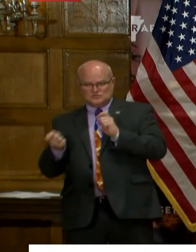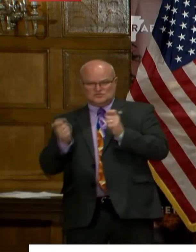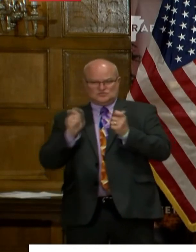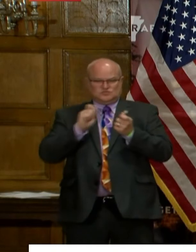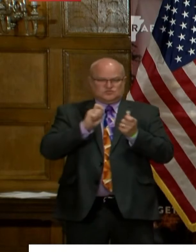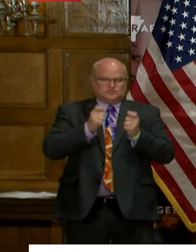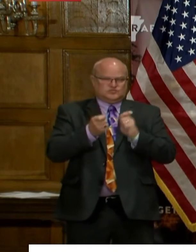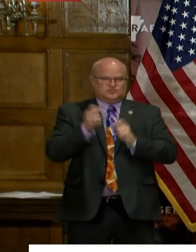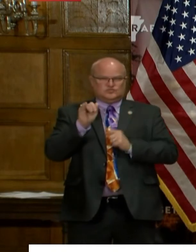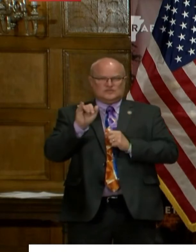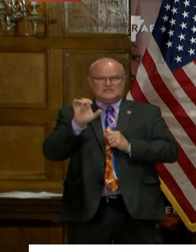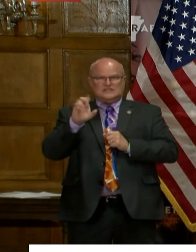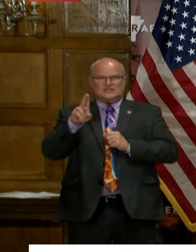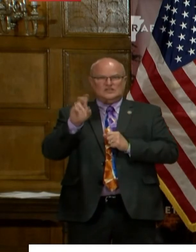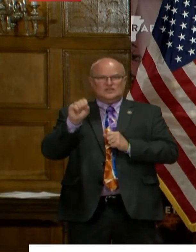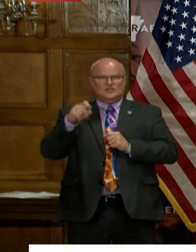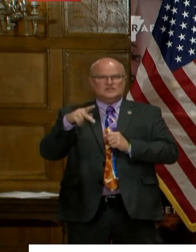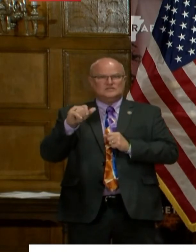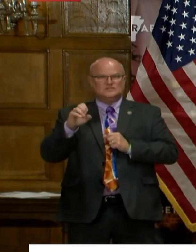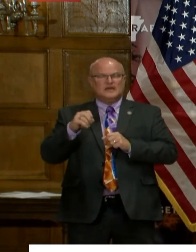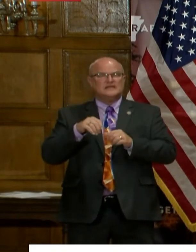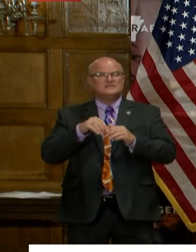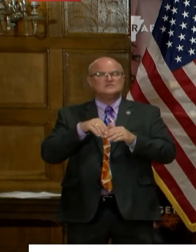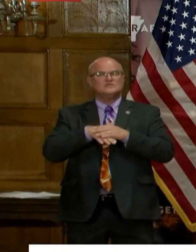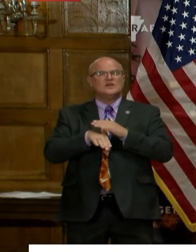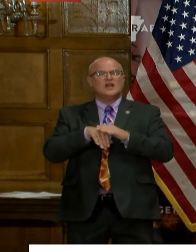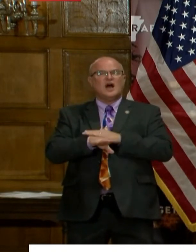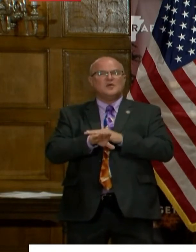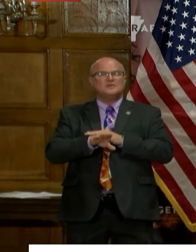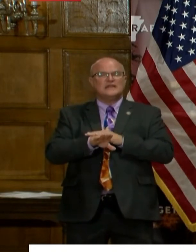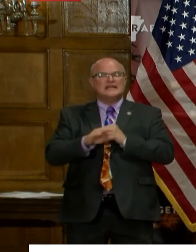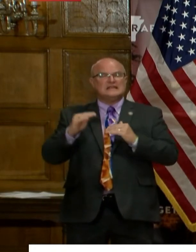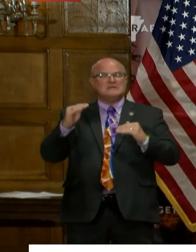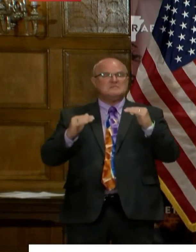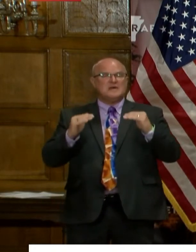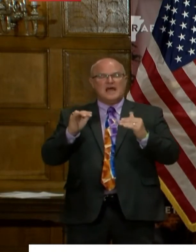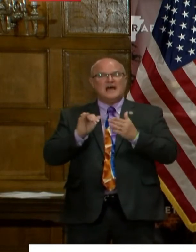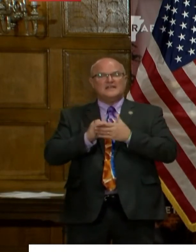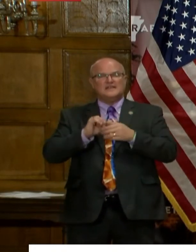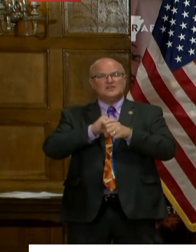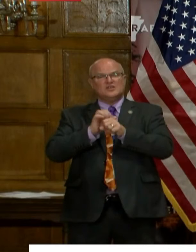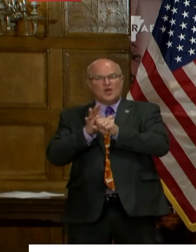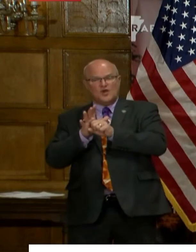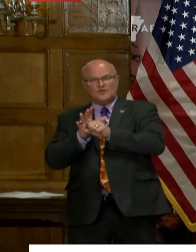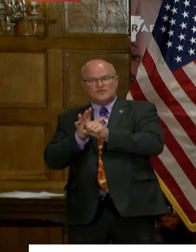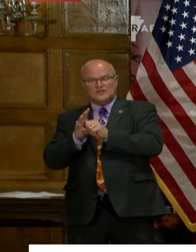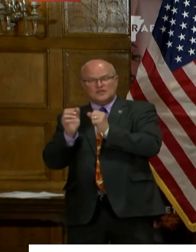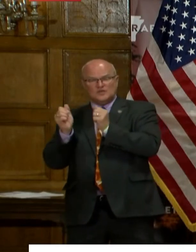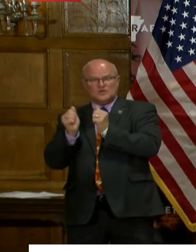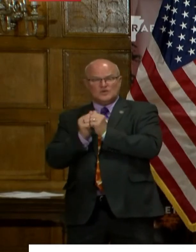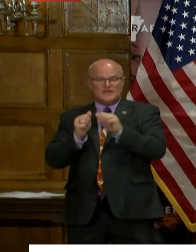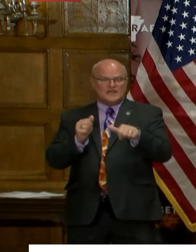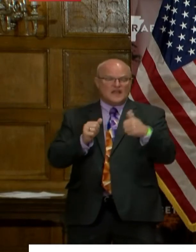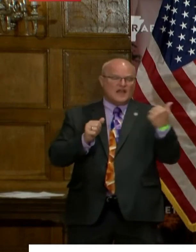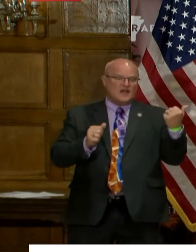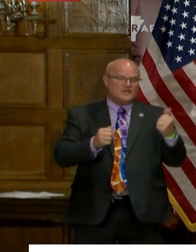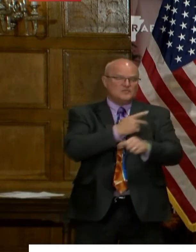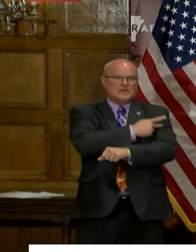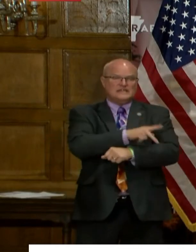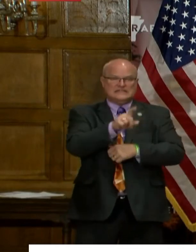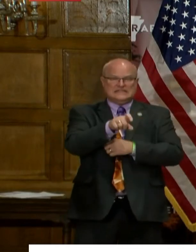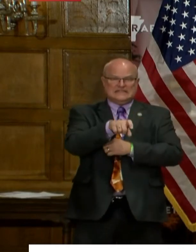the ICU space to accommodate and balance the COVID patients with the others that need